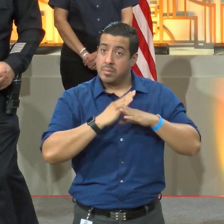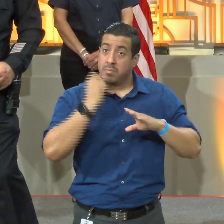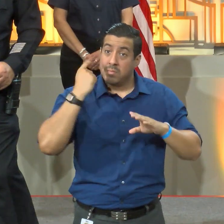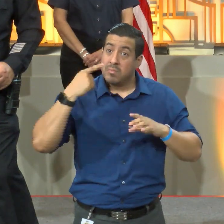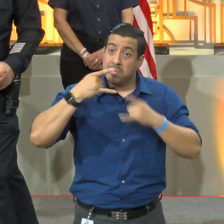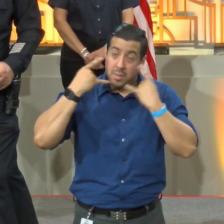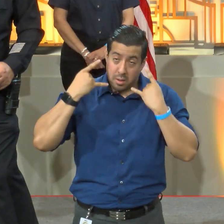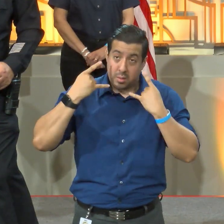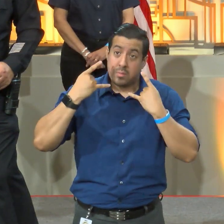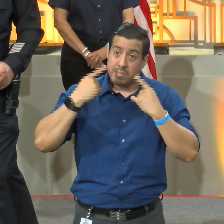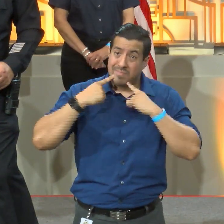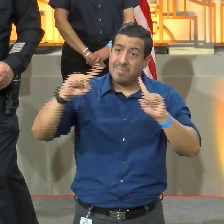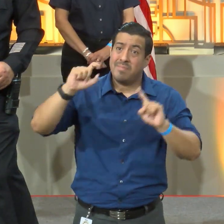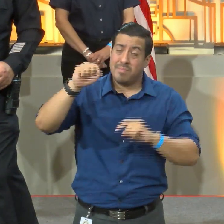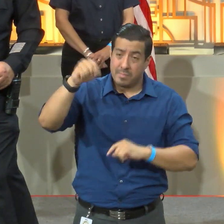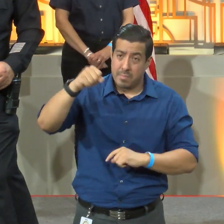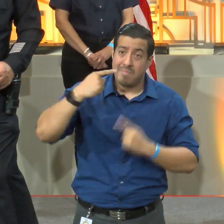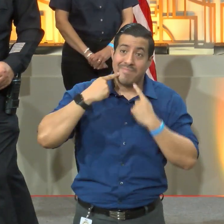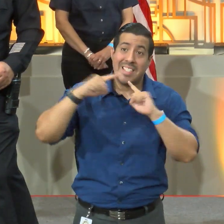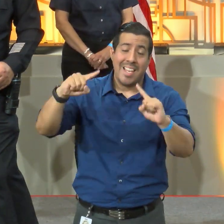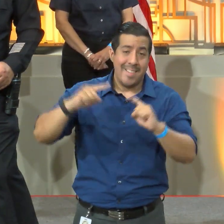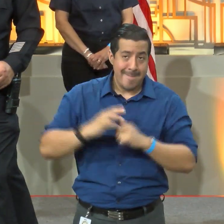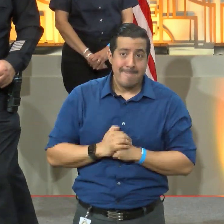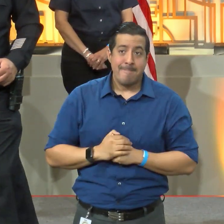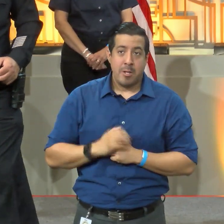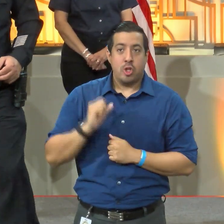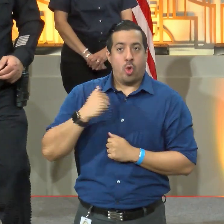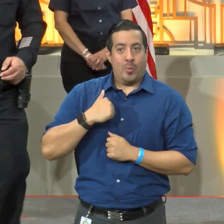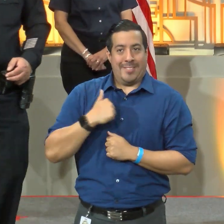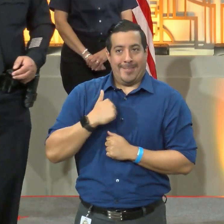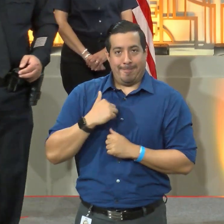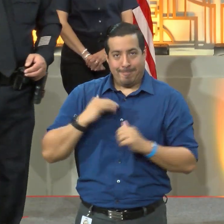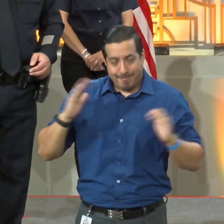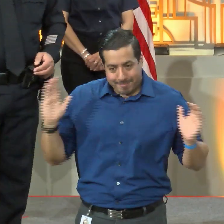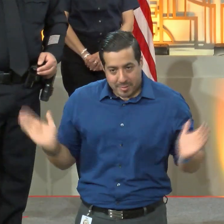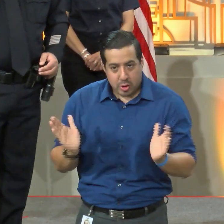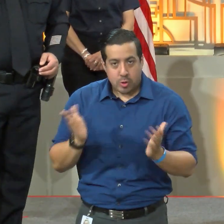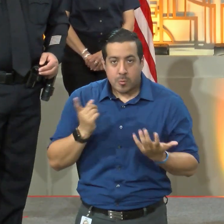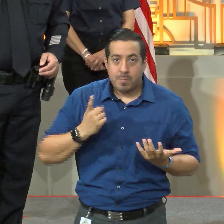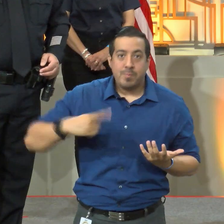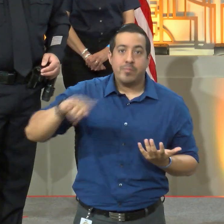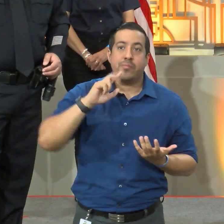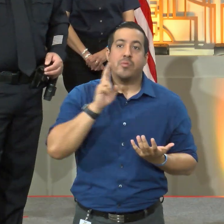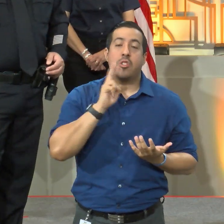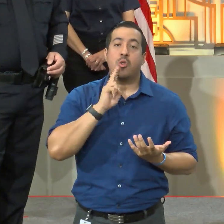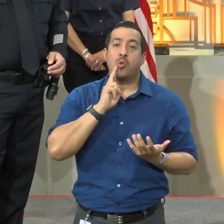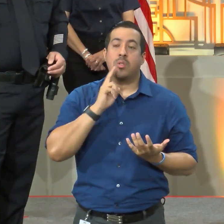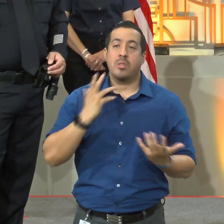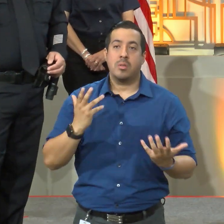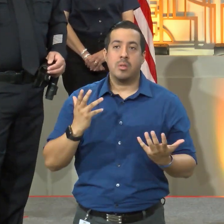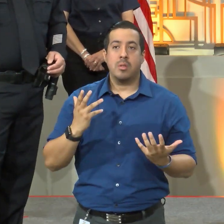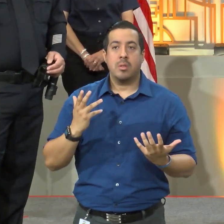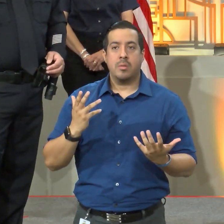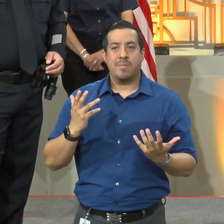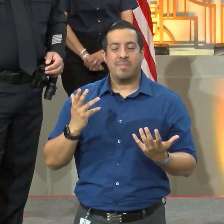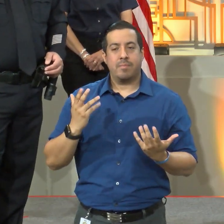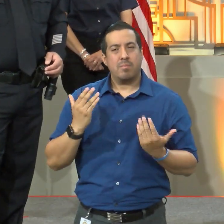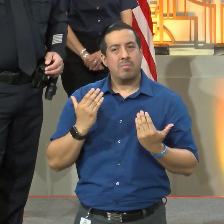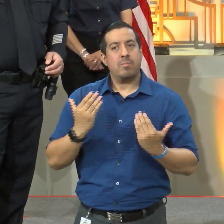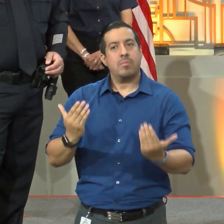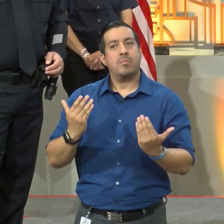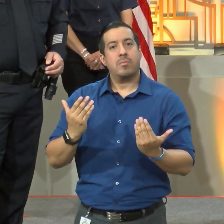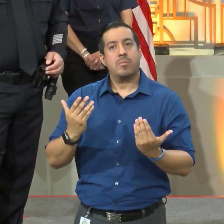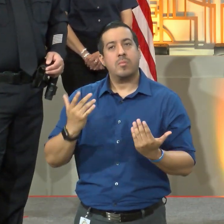do work. And so I want to encourage all of Houston to